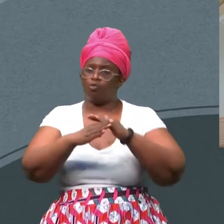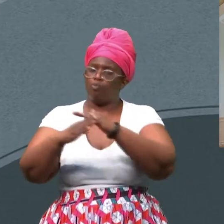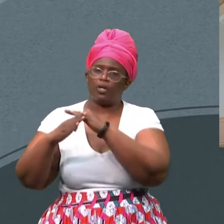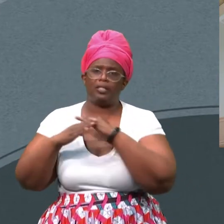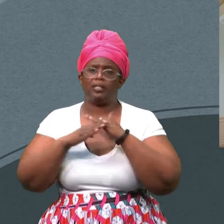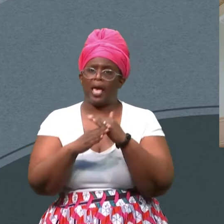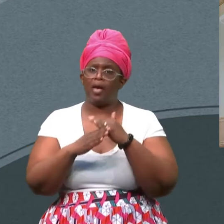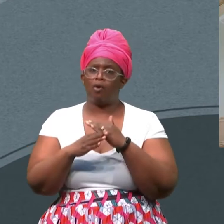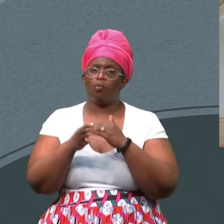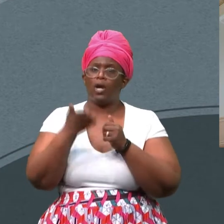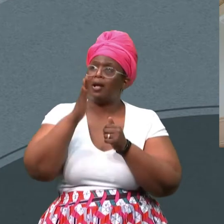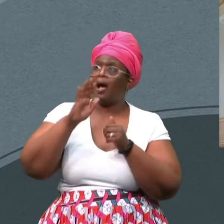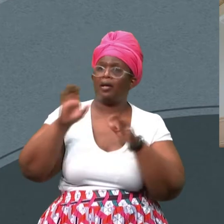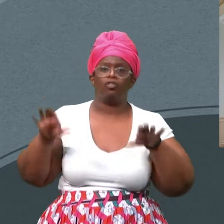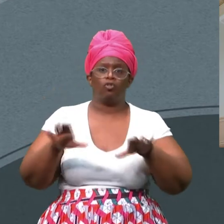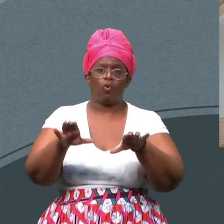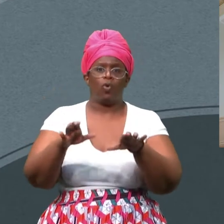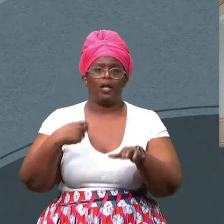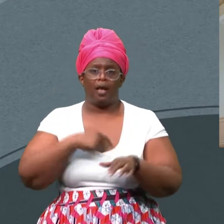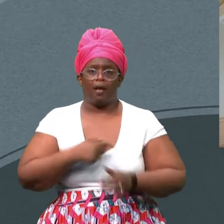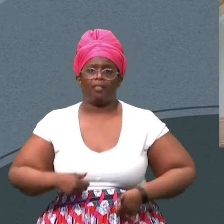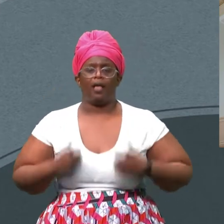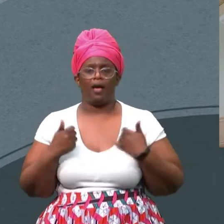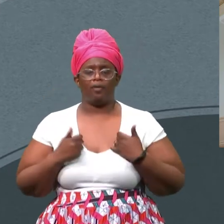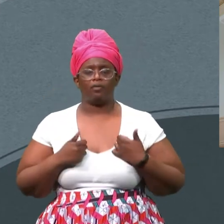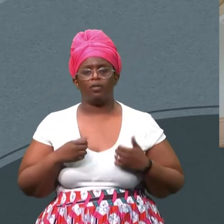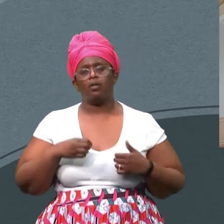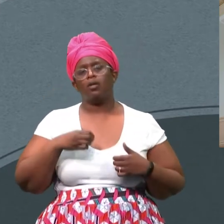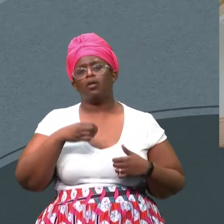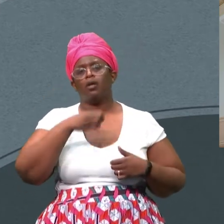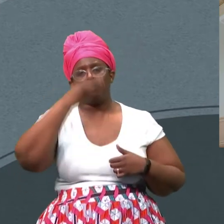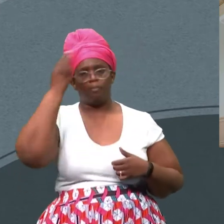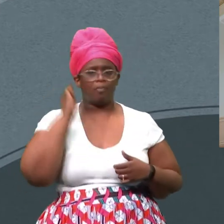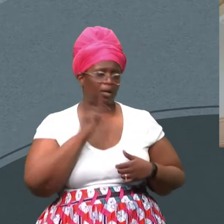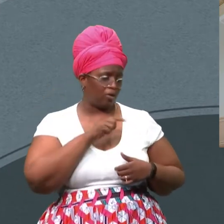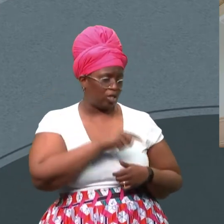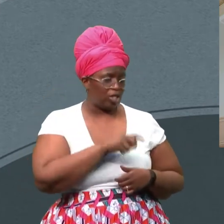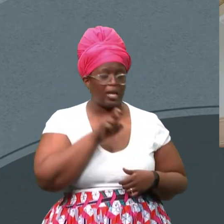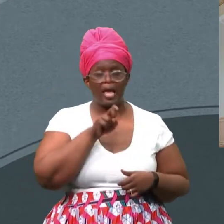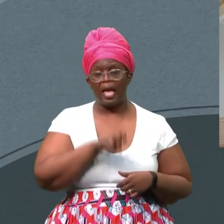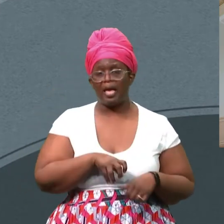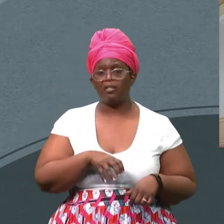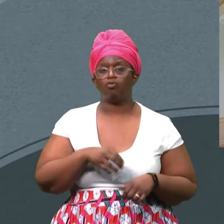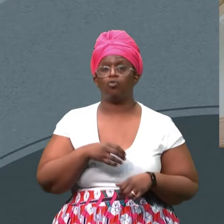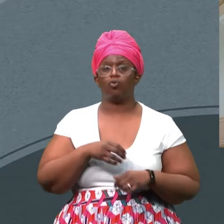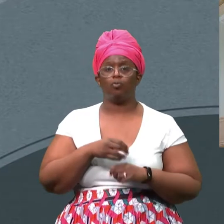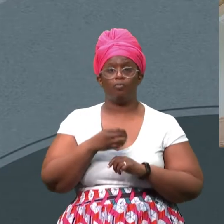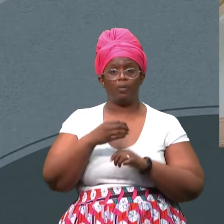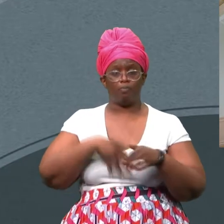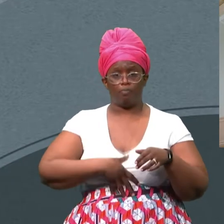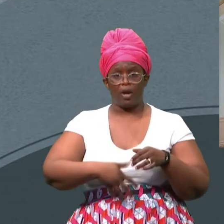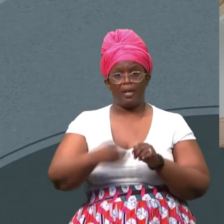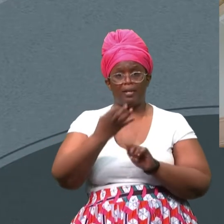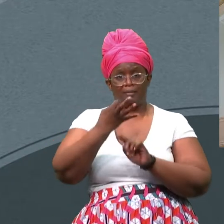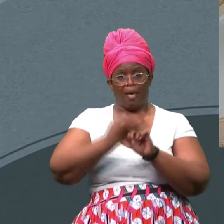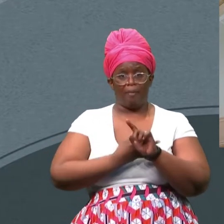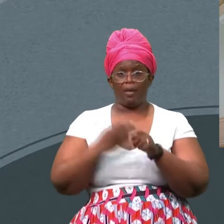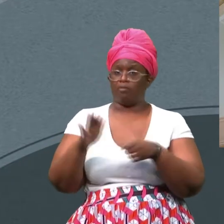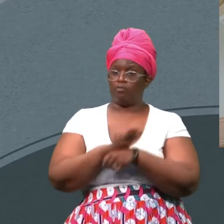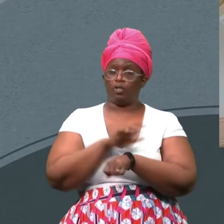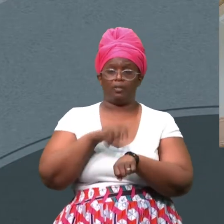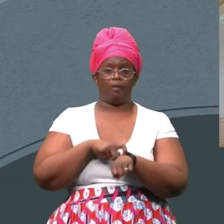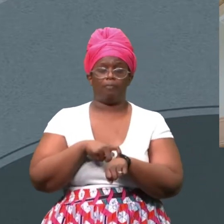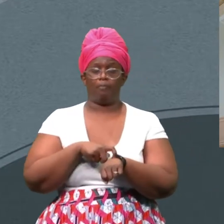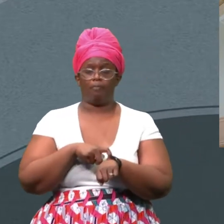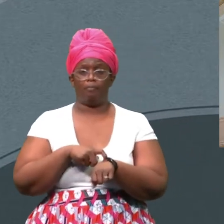Because the truth of the matter is that she has to carry this baby full term. Both of them do. And in order to carry this baby full